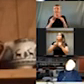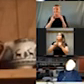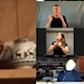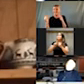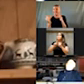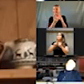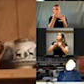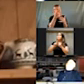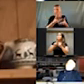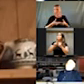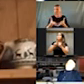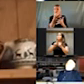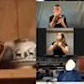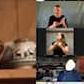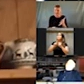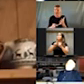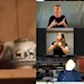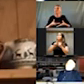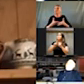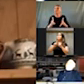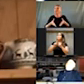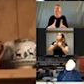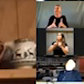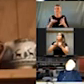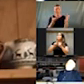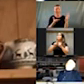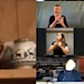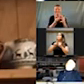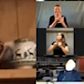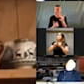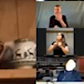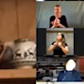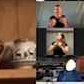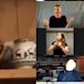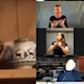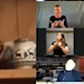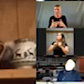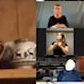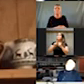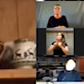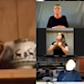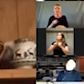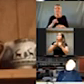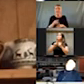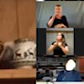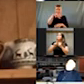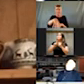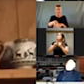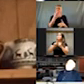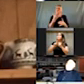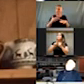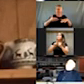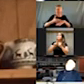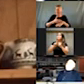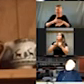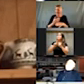make access happen, say in transport or education or media. They are the place where the real mahi